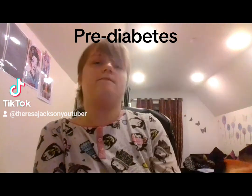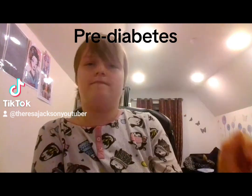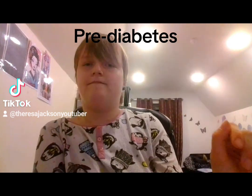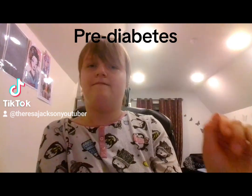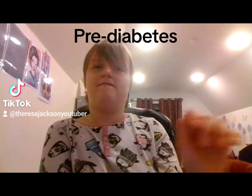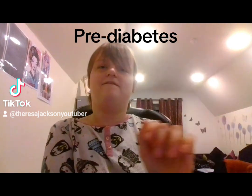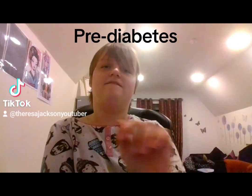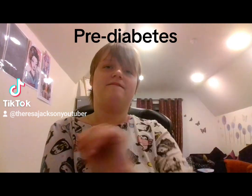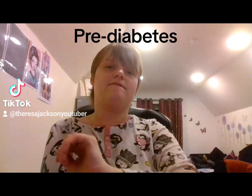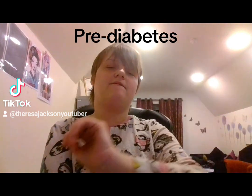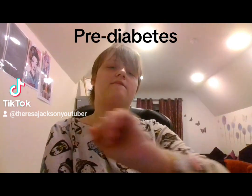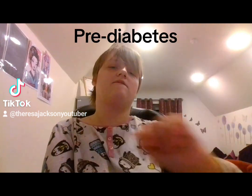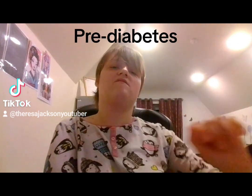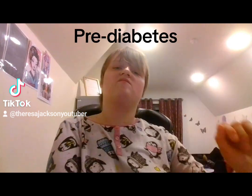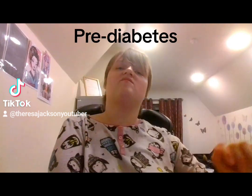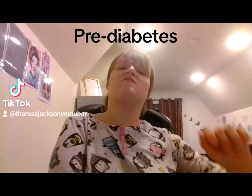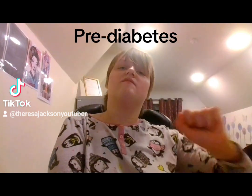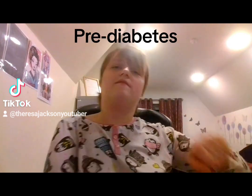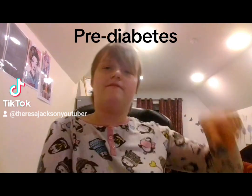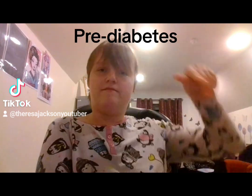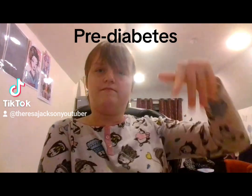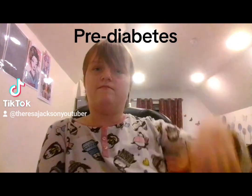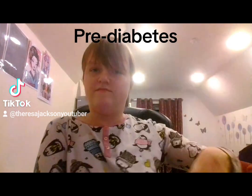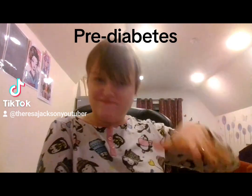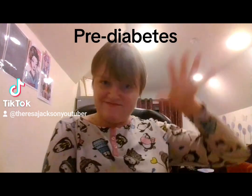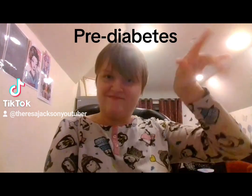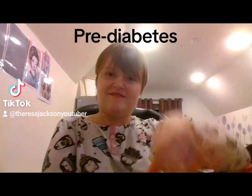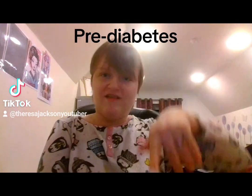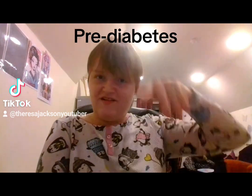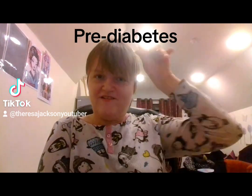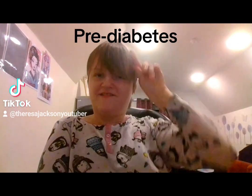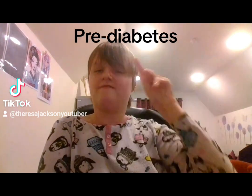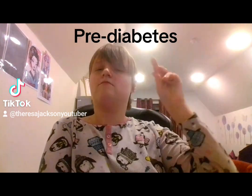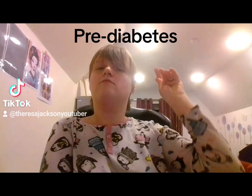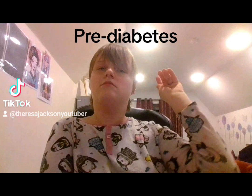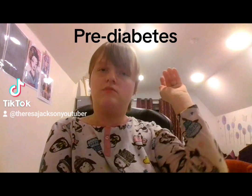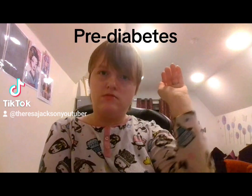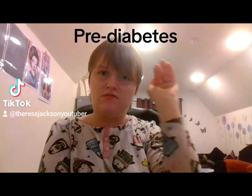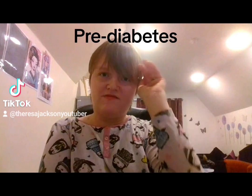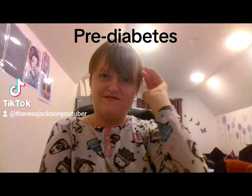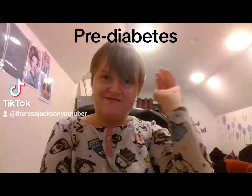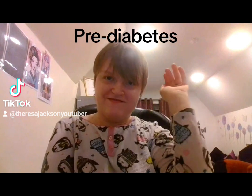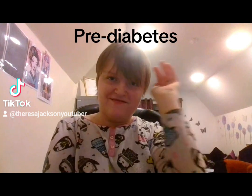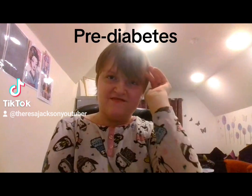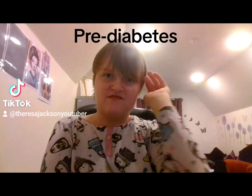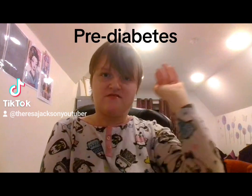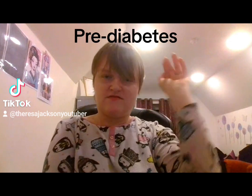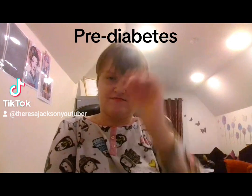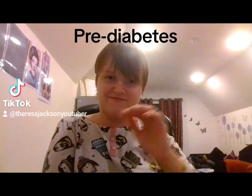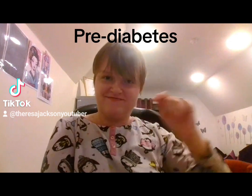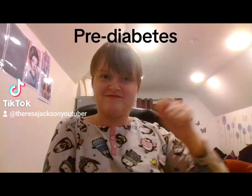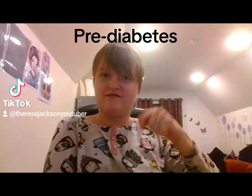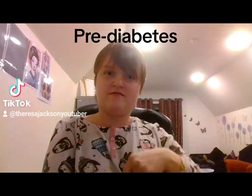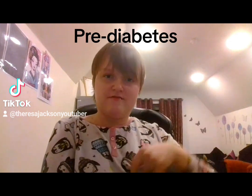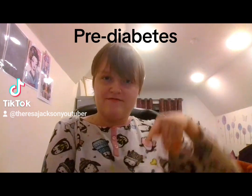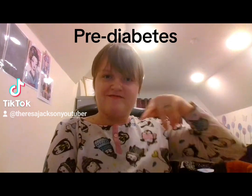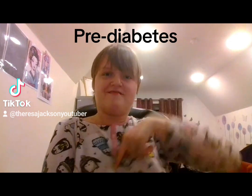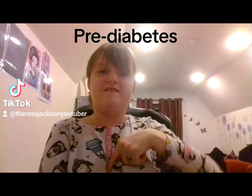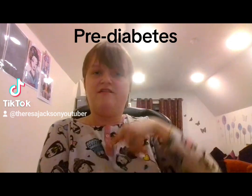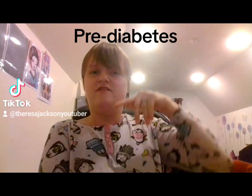get into today's video, I wanted to let you know for your information that this video is my own words